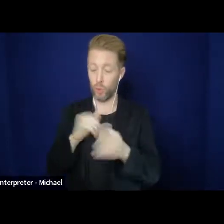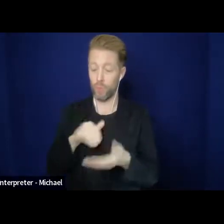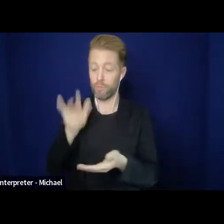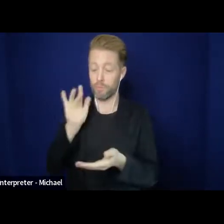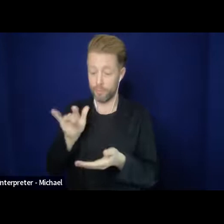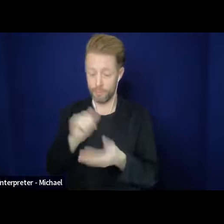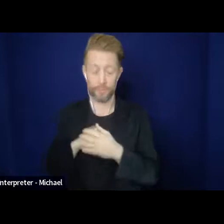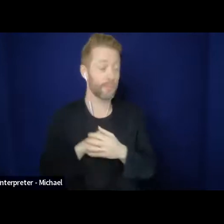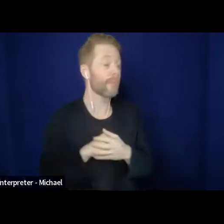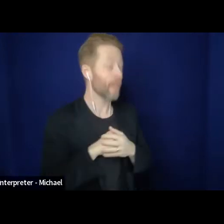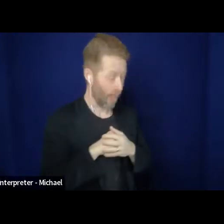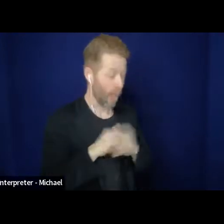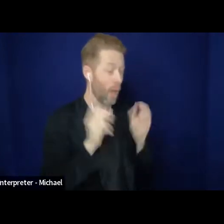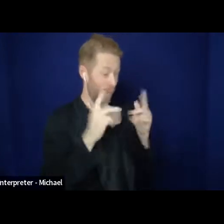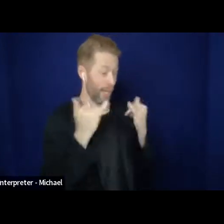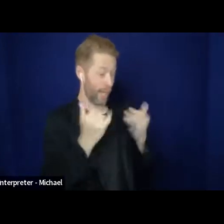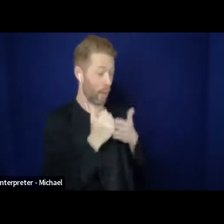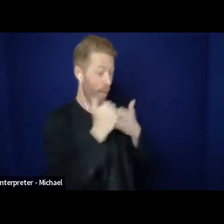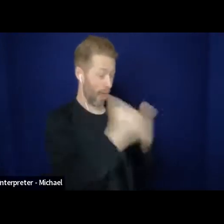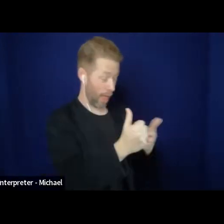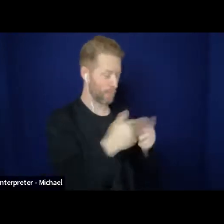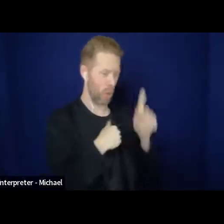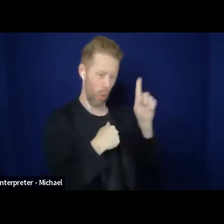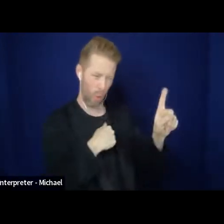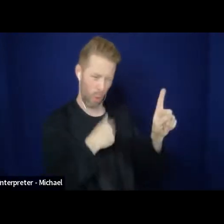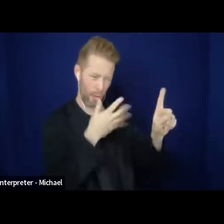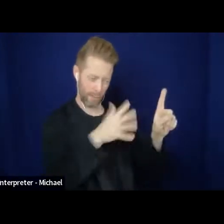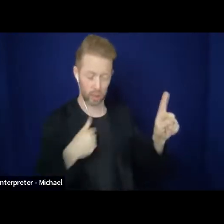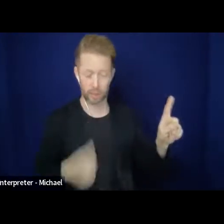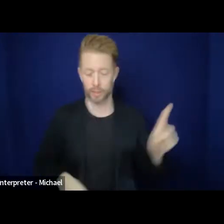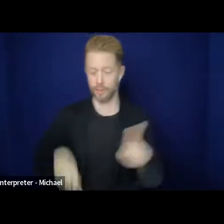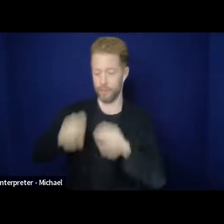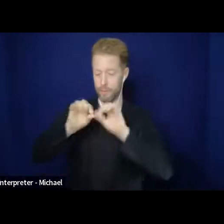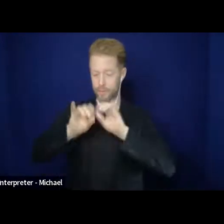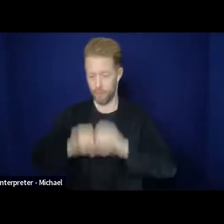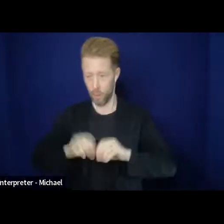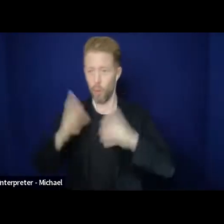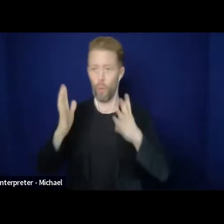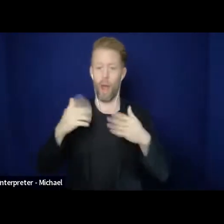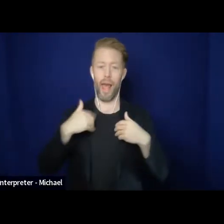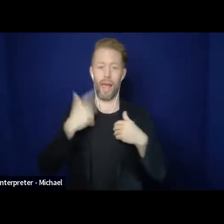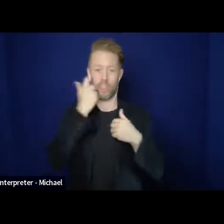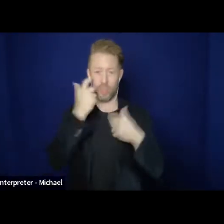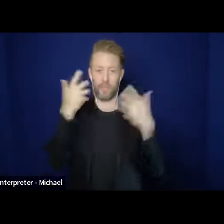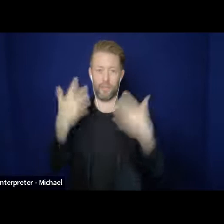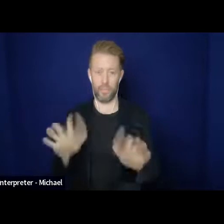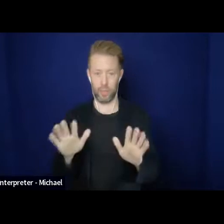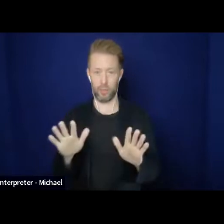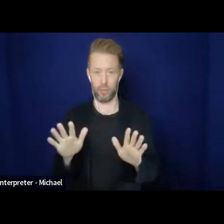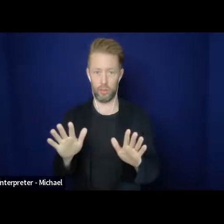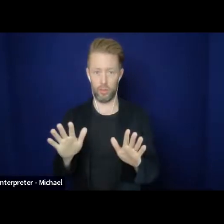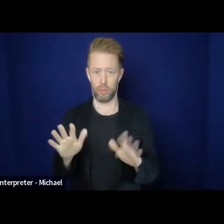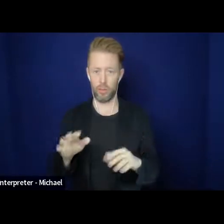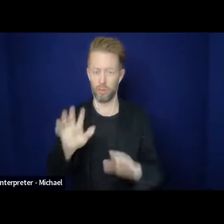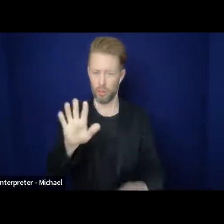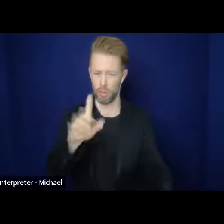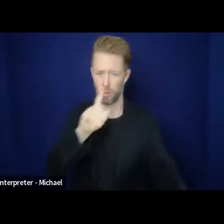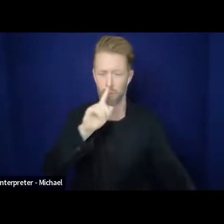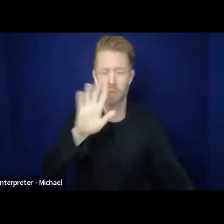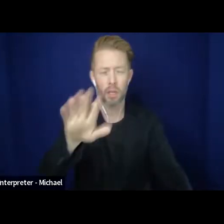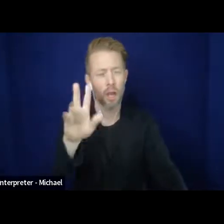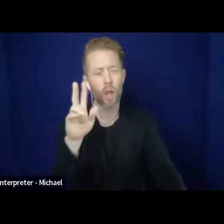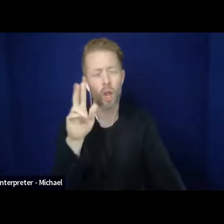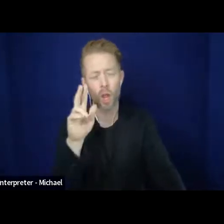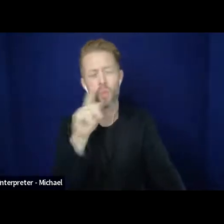what task they have just finished performing. Which, again, think about it,